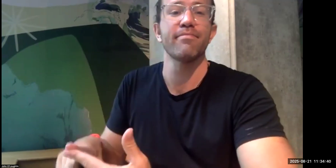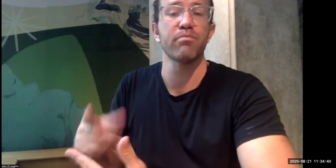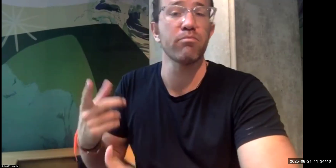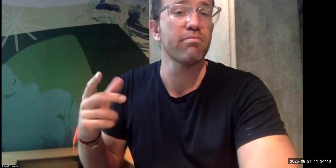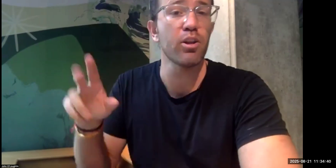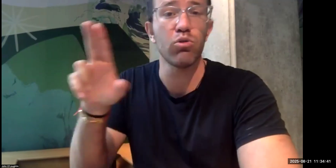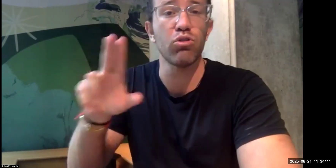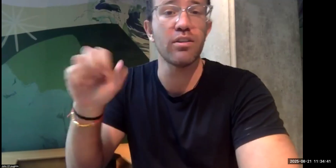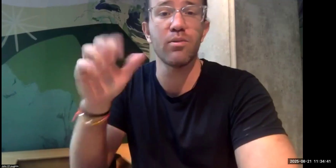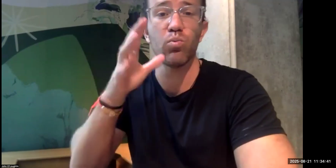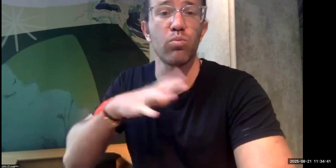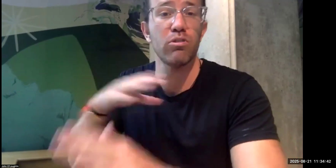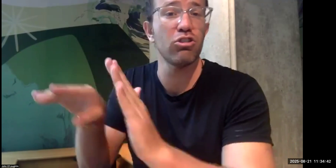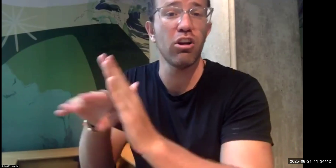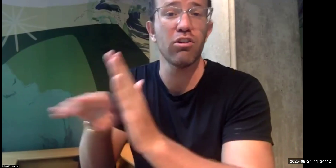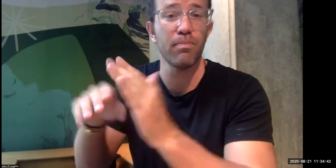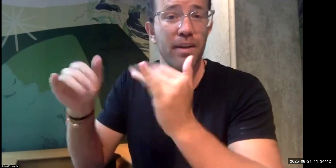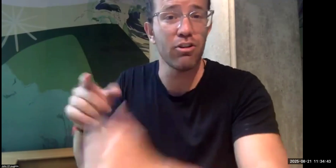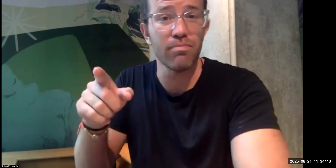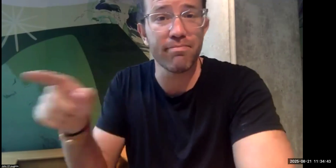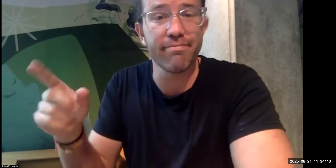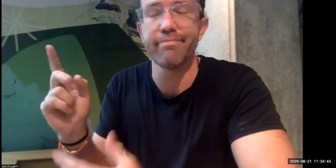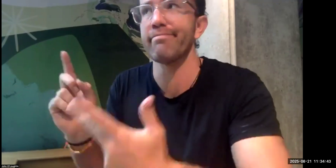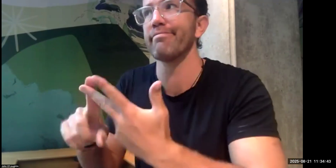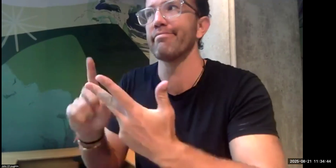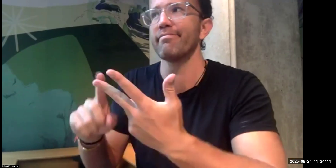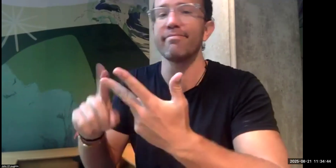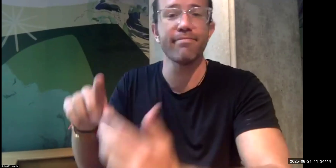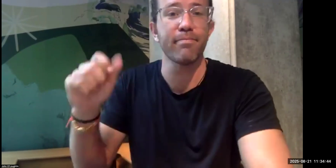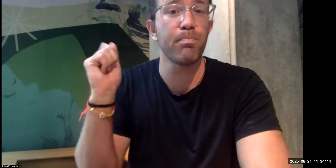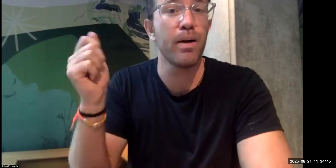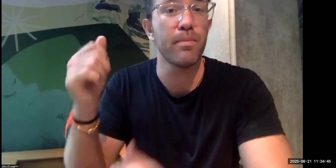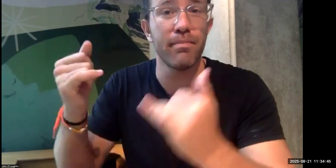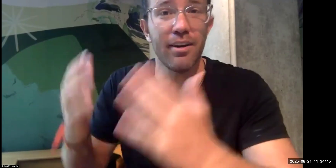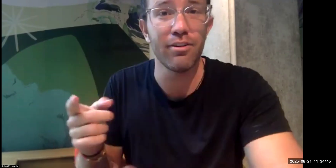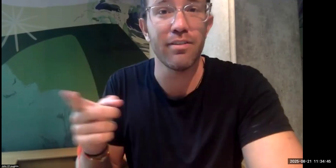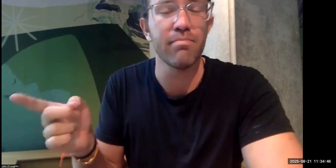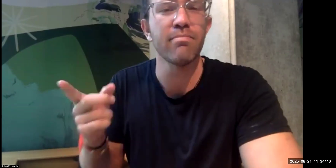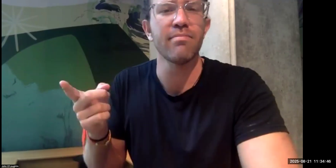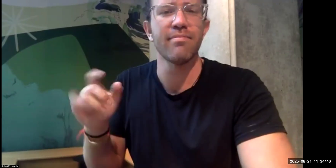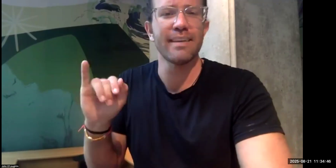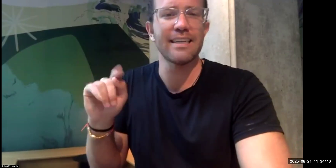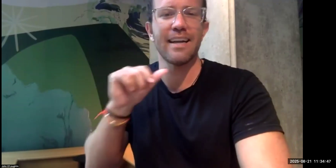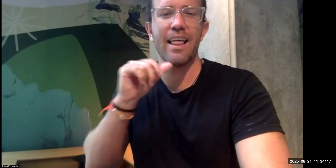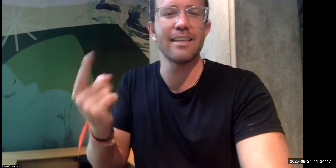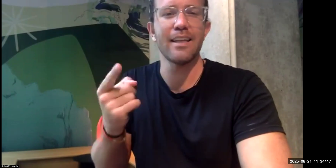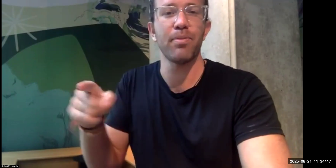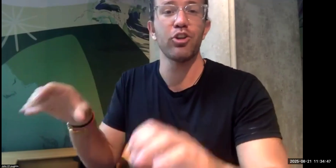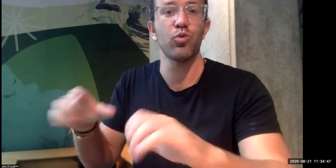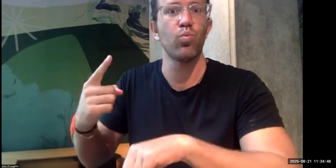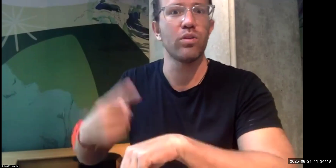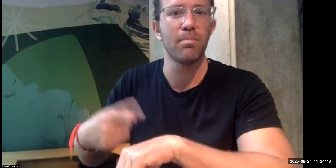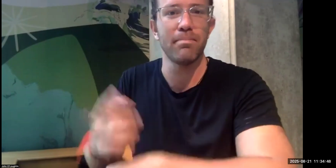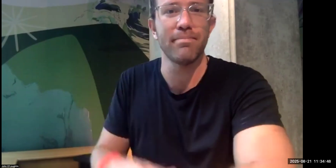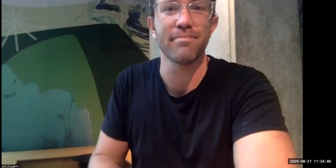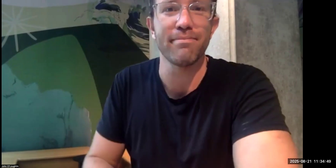know, an NFL player, or maybe a U.S. women's soccer player, any sort